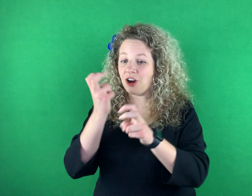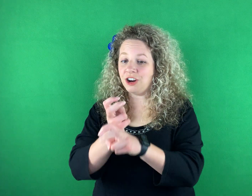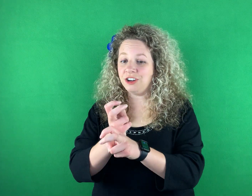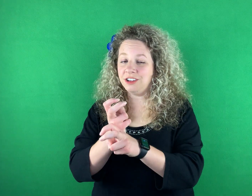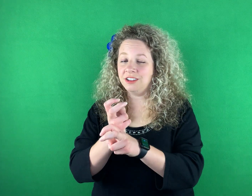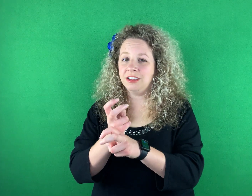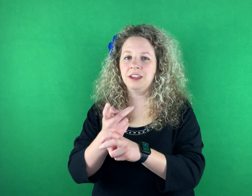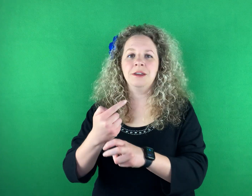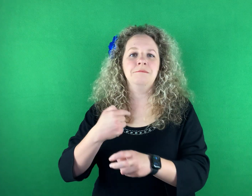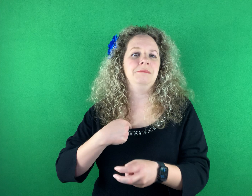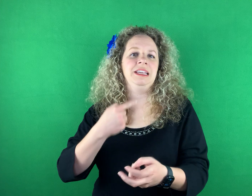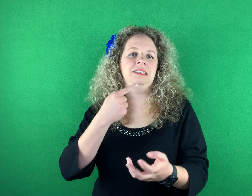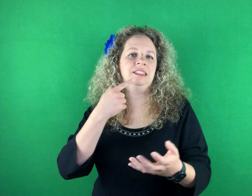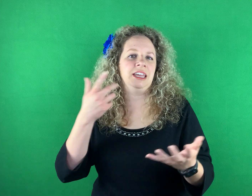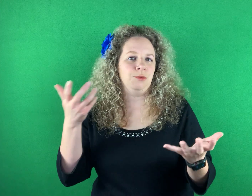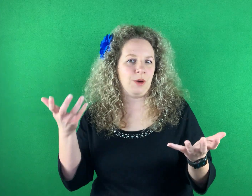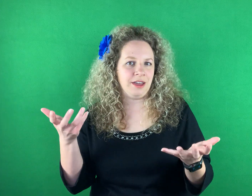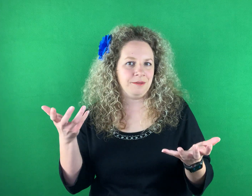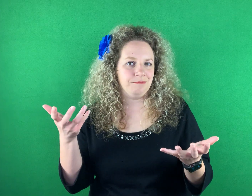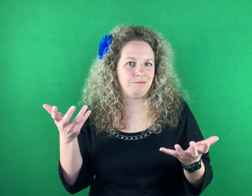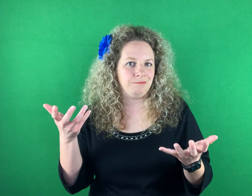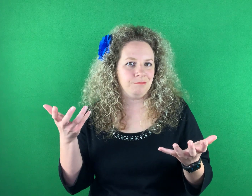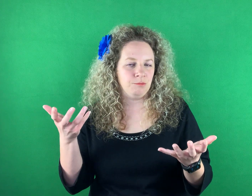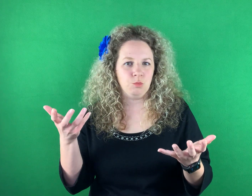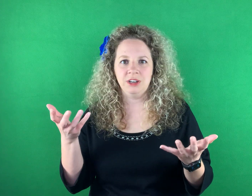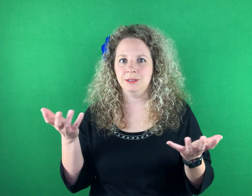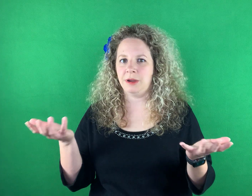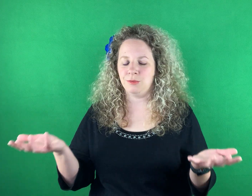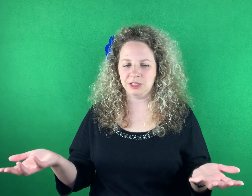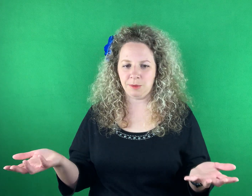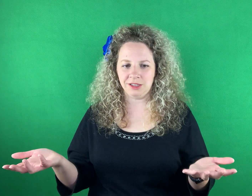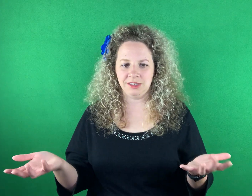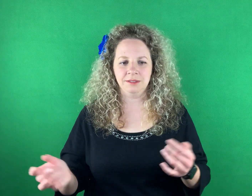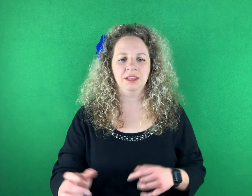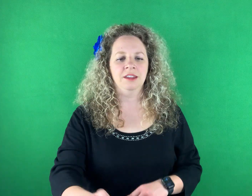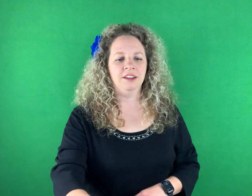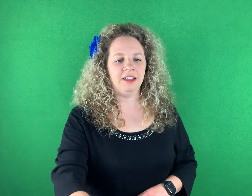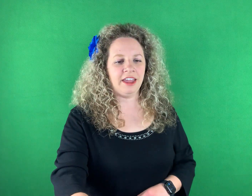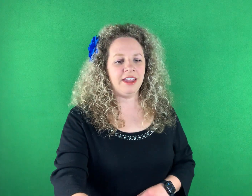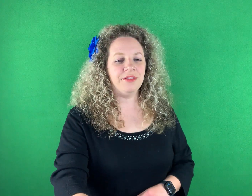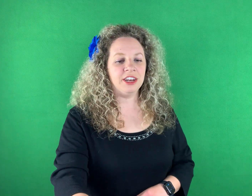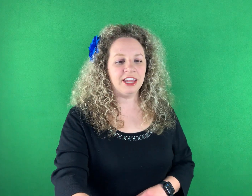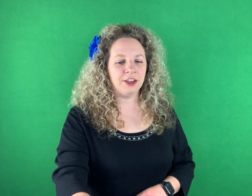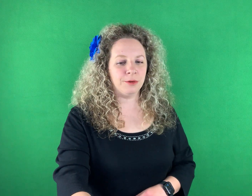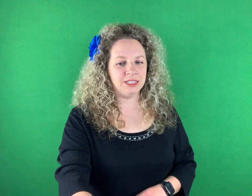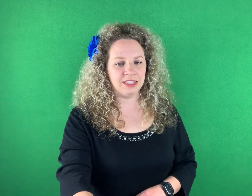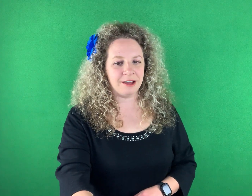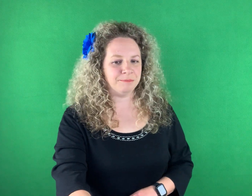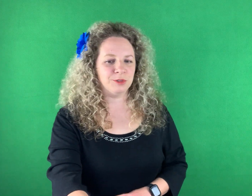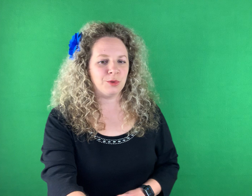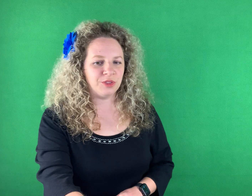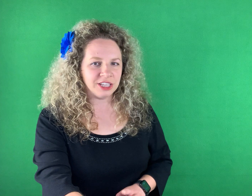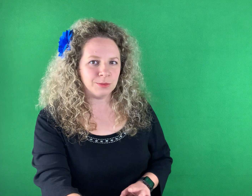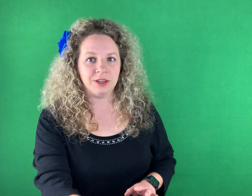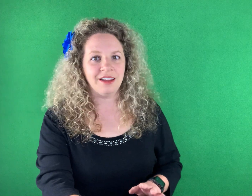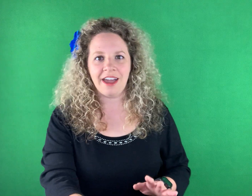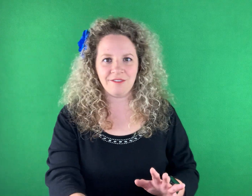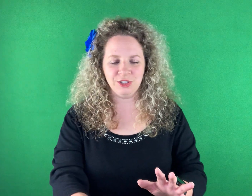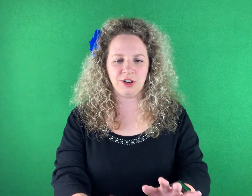hard, me say what? What is my response? Okay. And then I can go into that. So this one, I haven't started